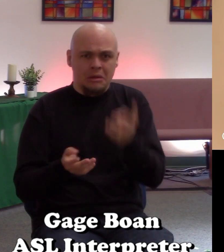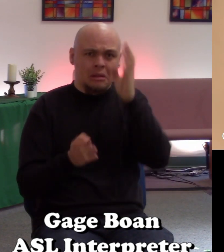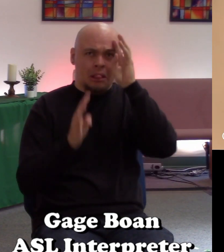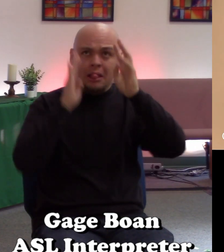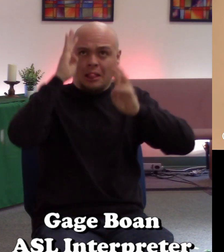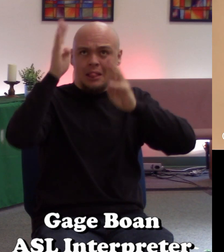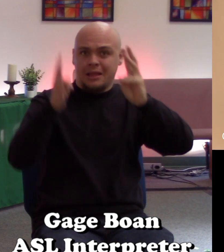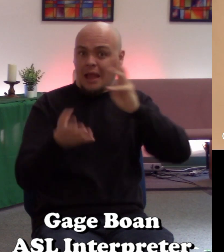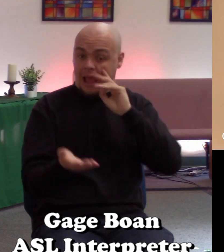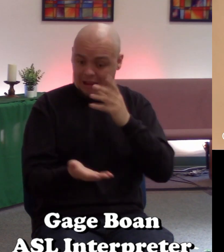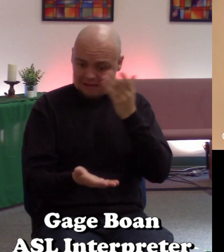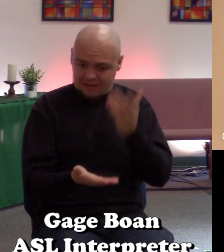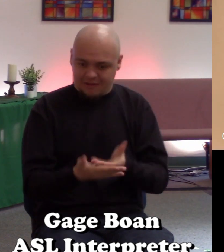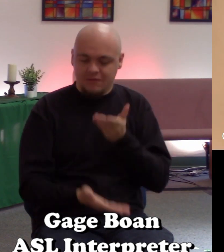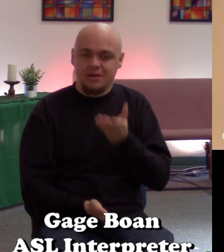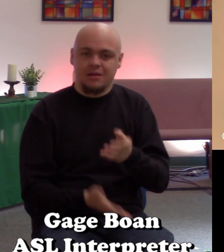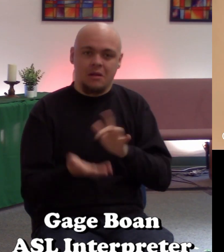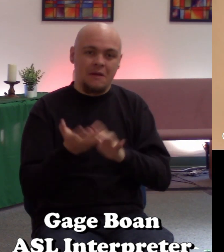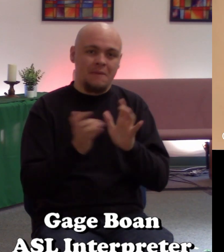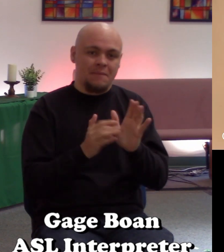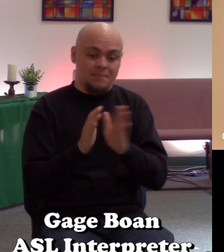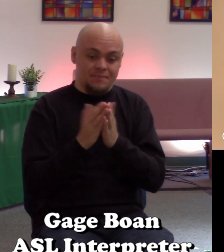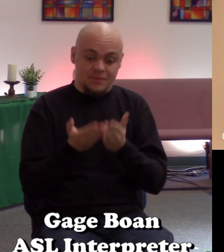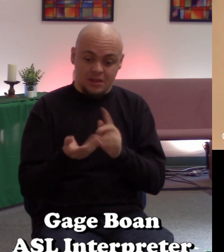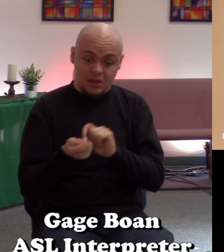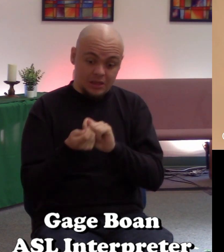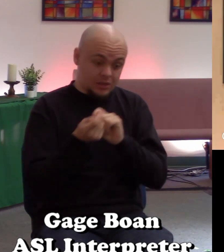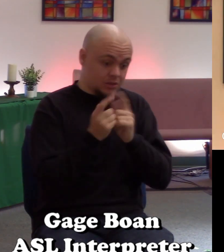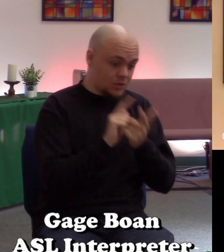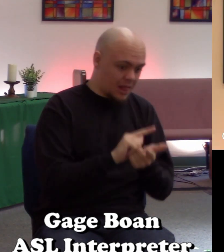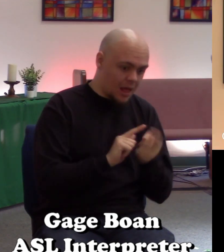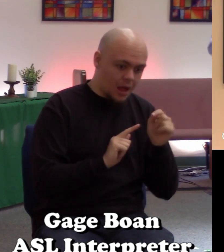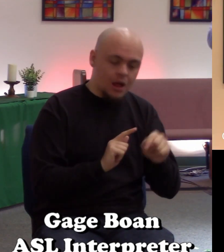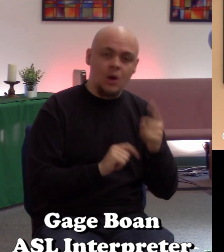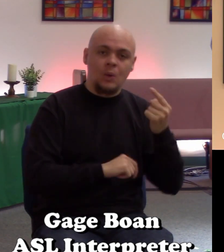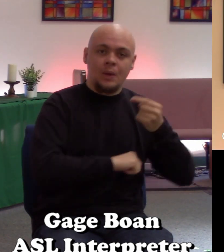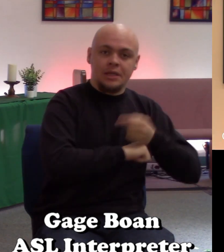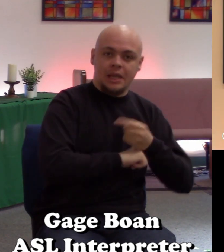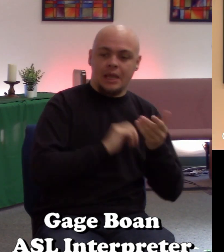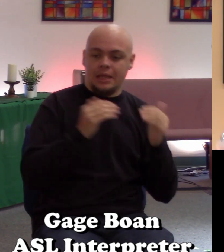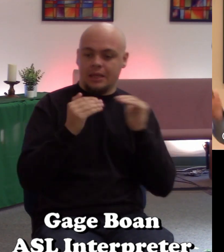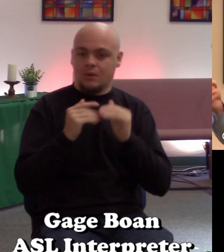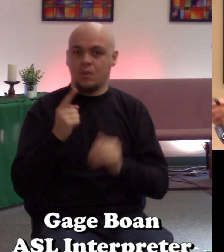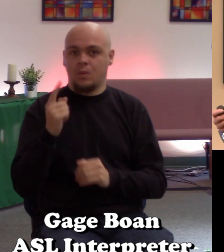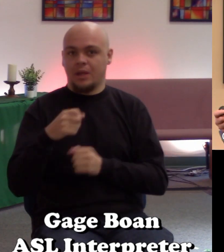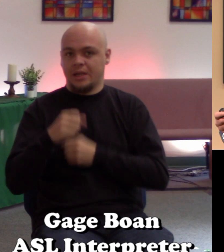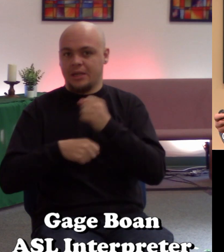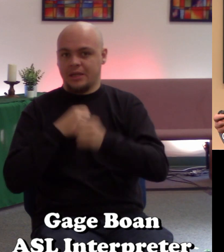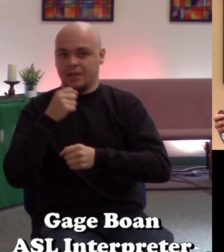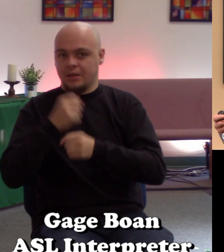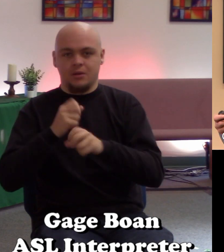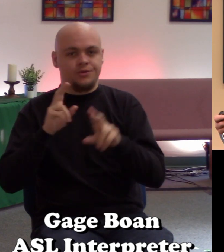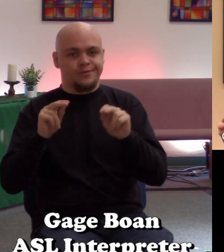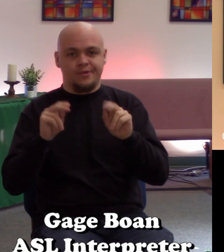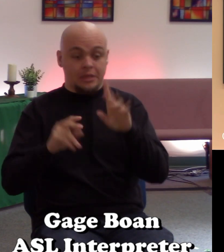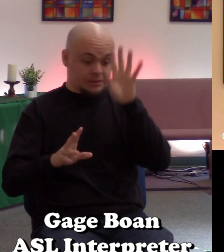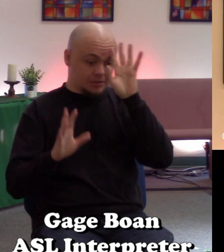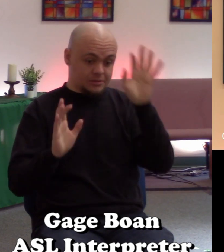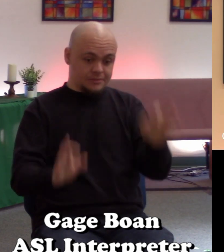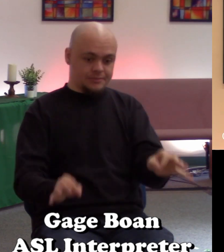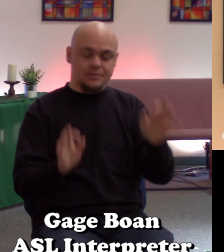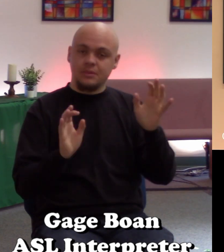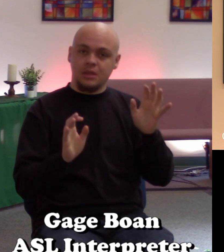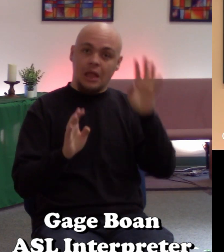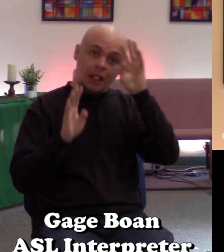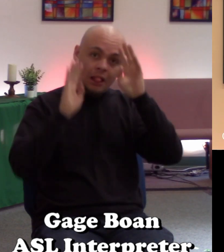arbitrary. There's no evidence that there's any kind of biblical interpretative method that says a day equals a year. They just pick it. And because of